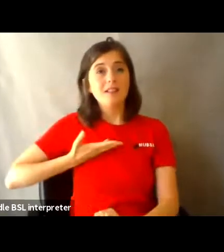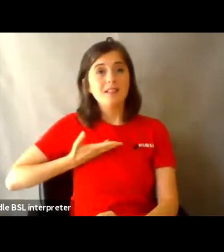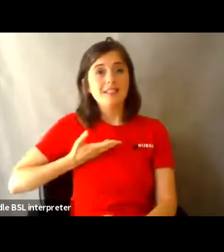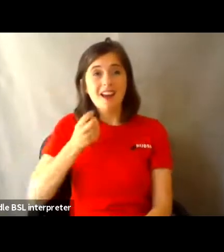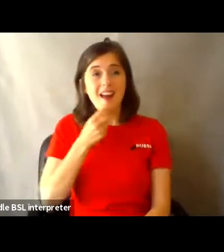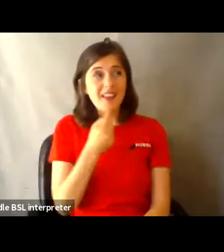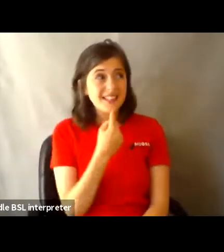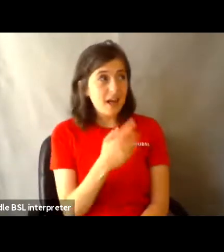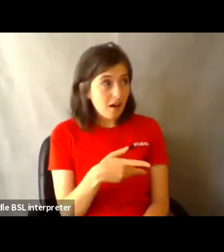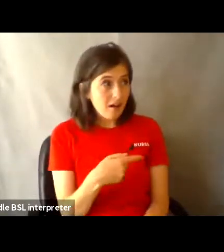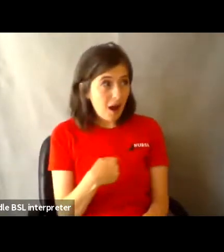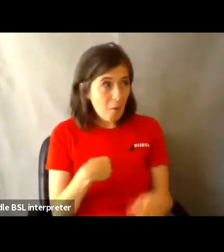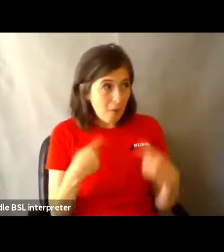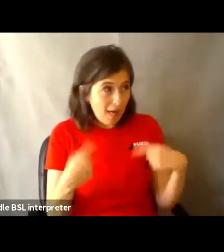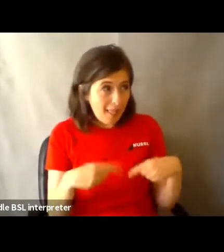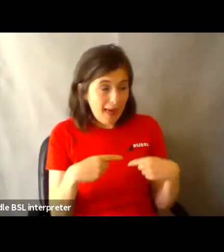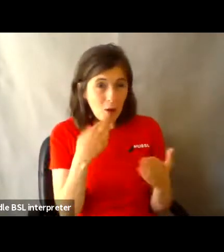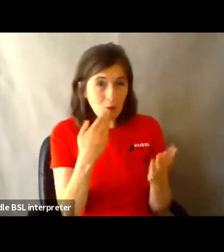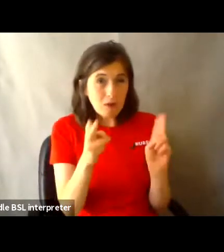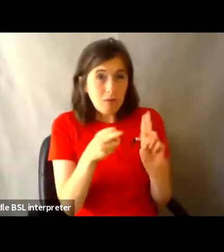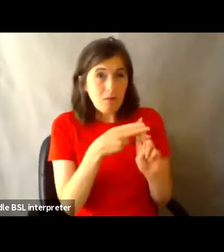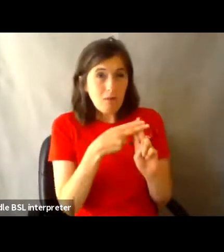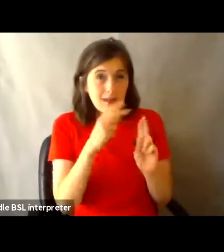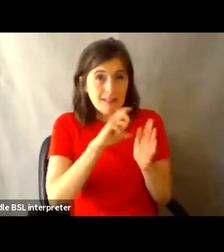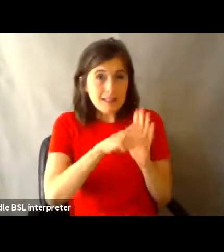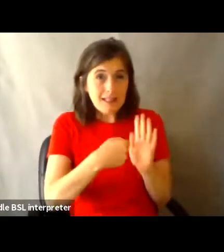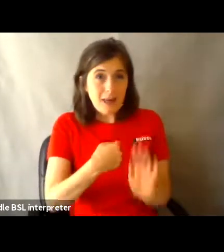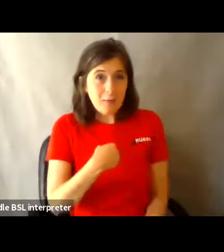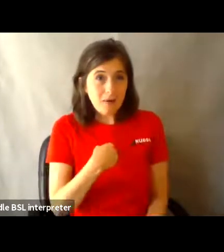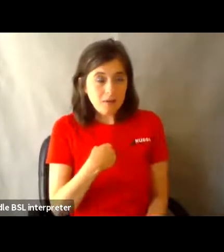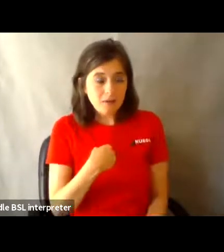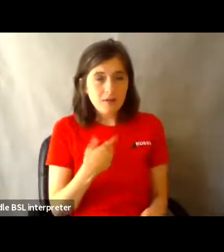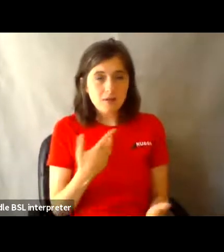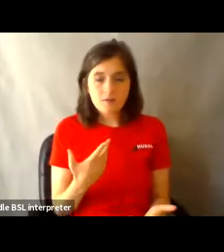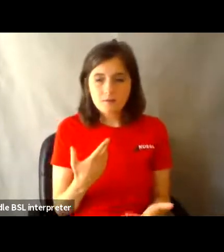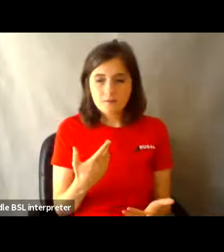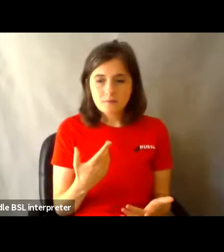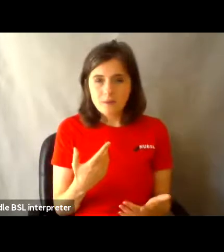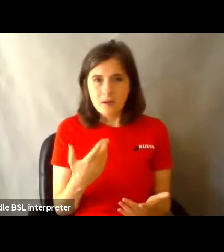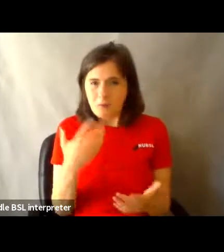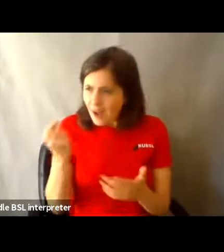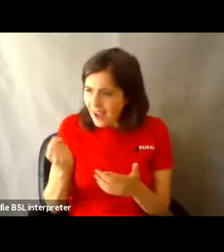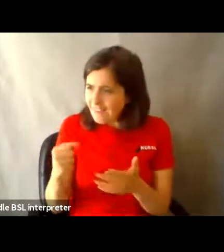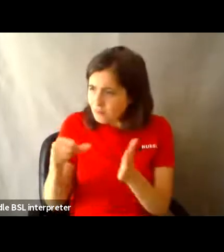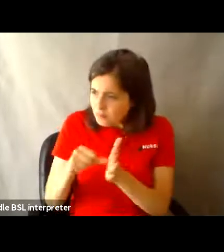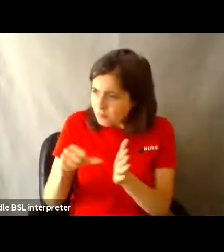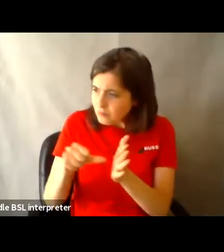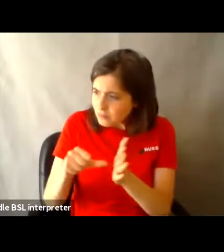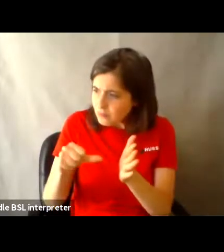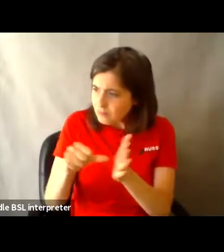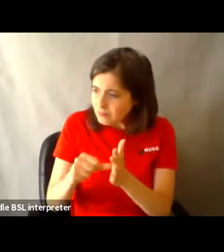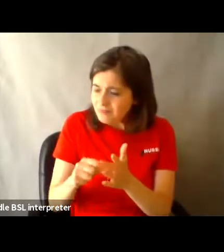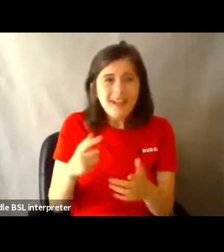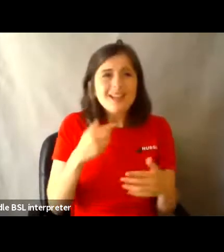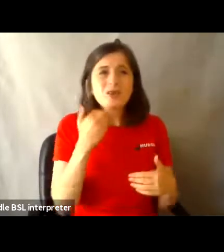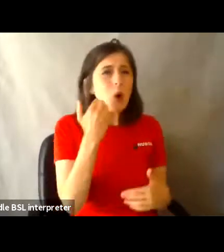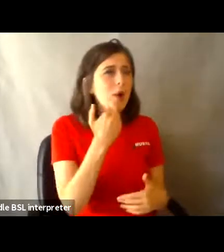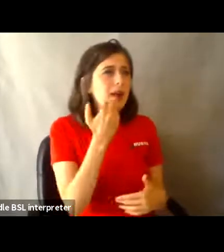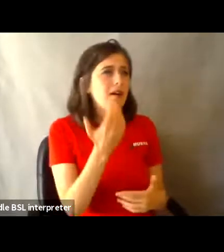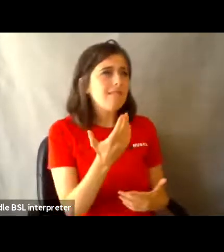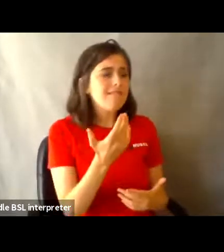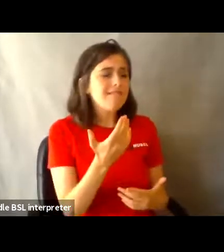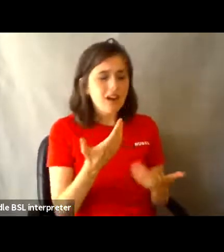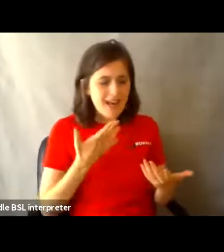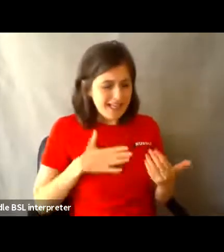disabled despite the difficulties they face. They don't feel that these are enough, that they need to have